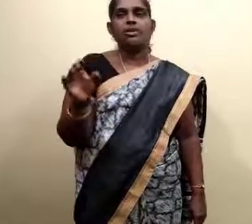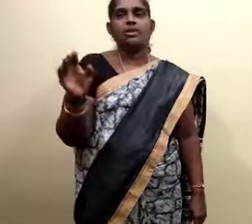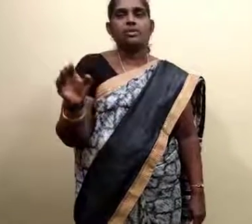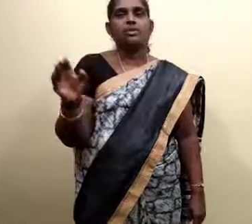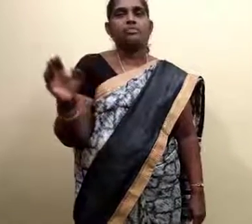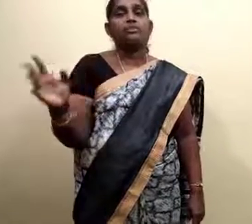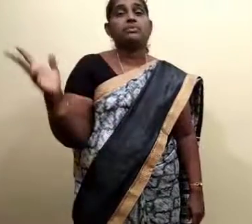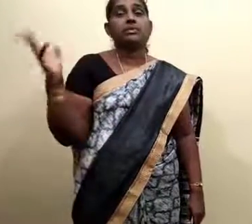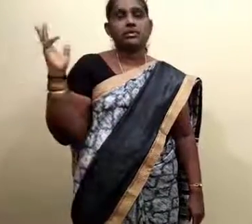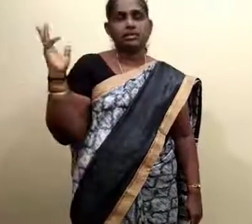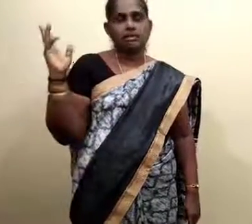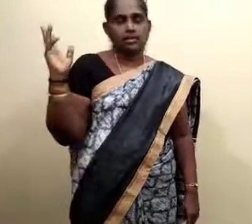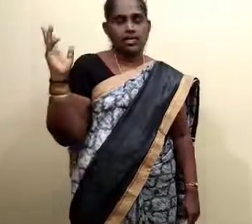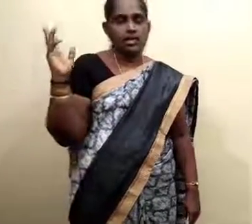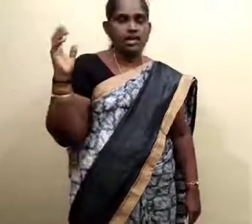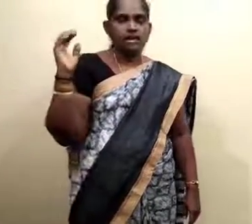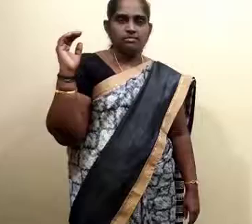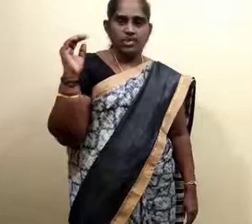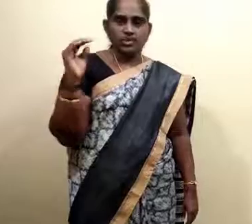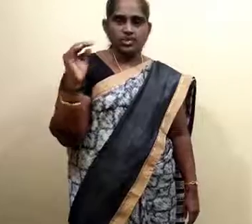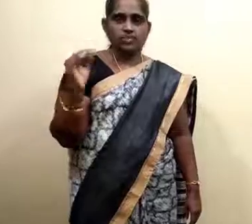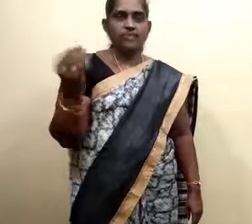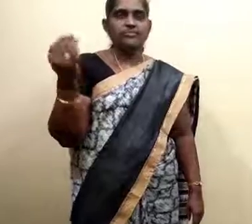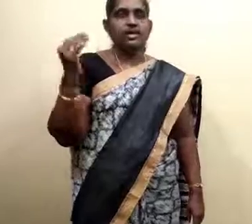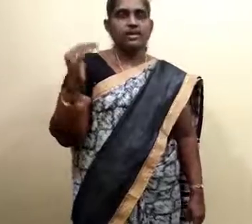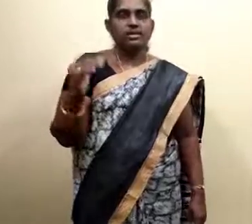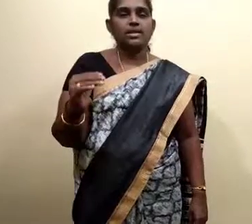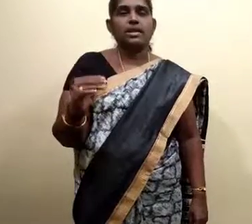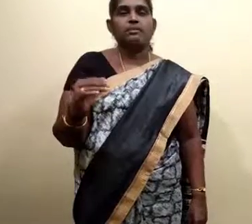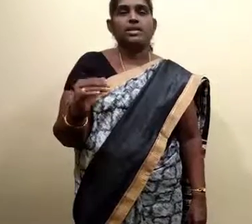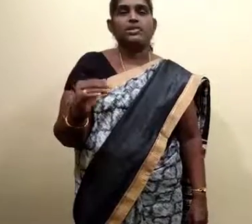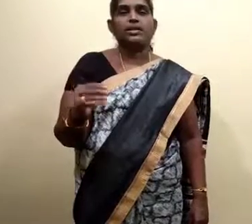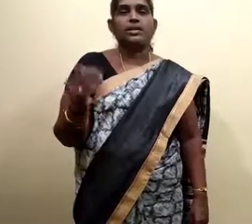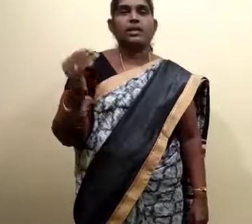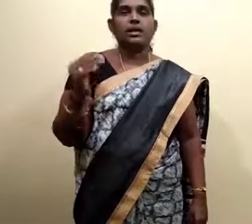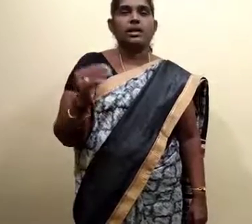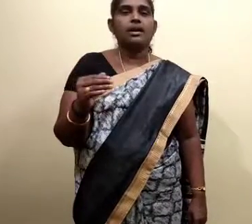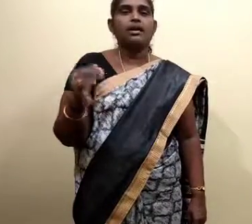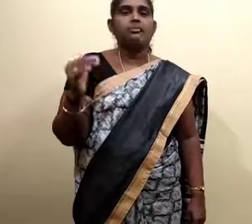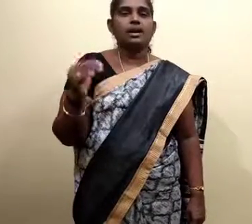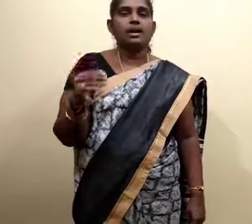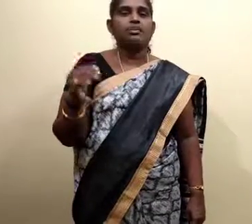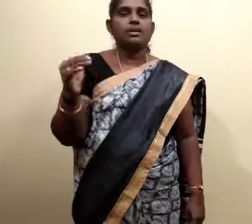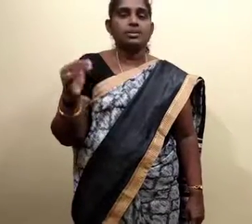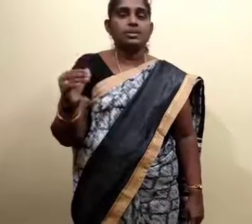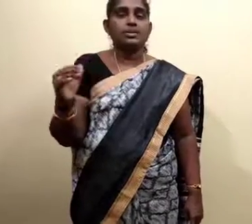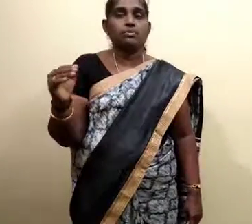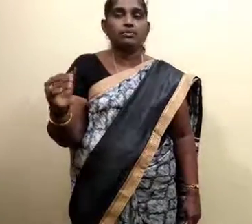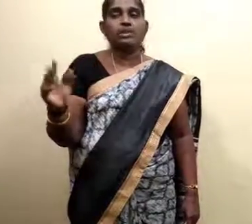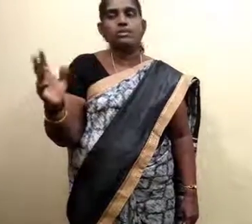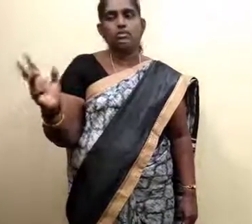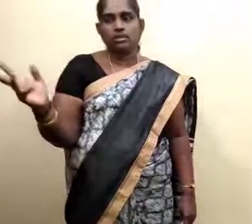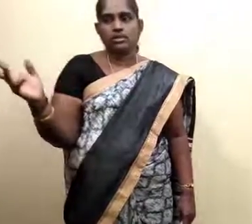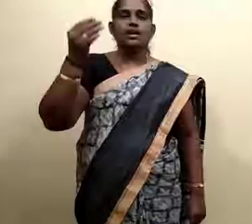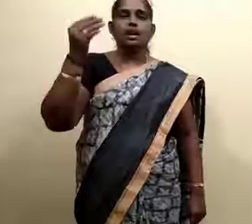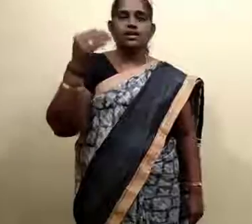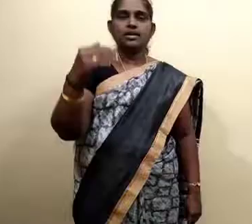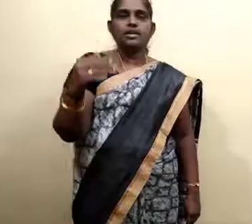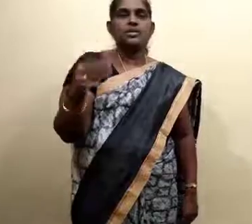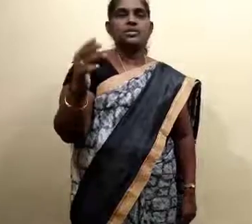the workshop of the world. Okay, because of the Industrial Revolution, England became the workshop of the world.